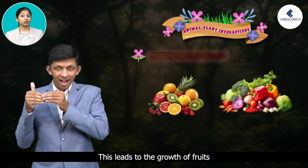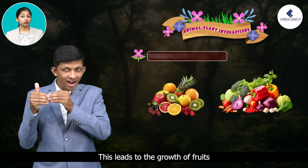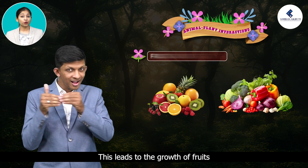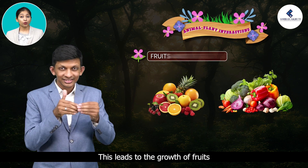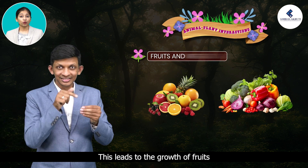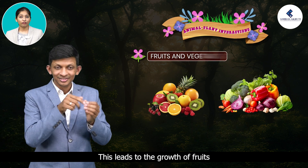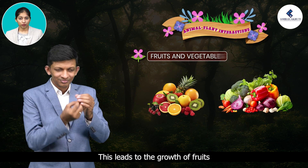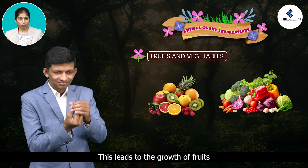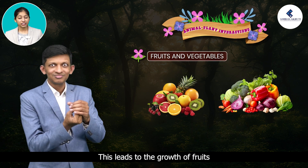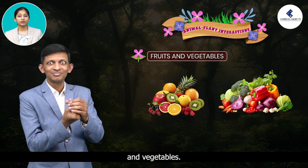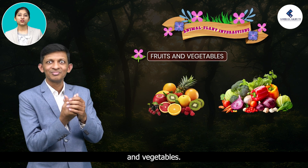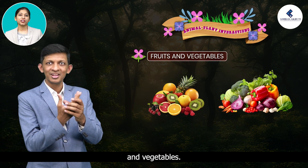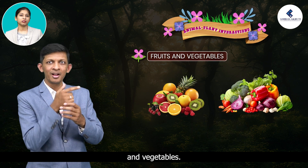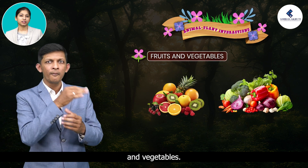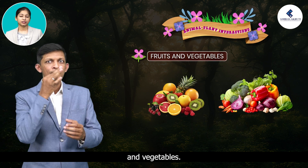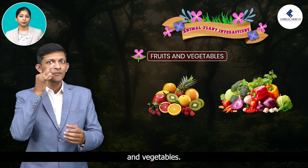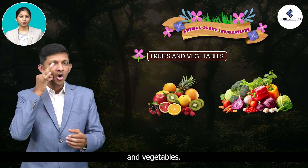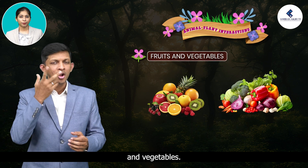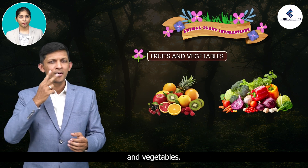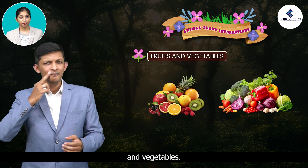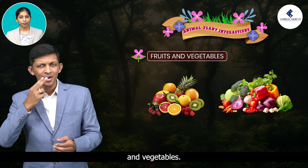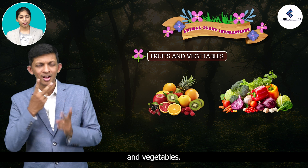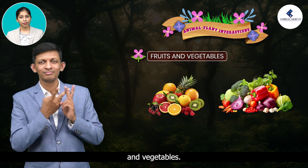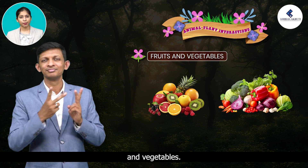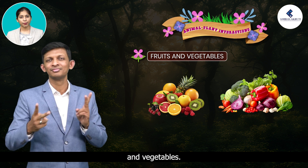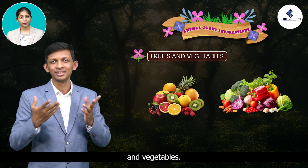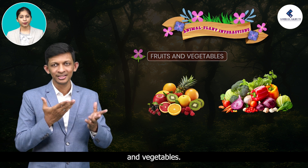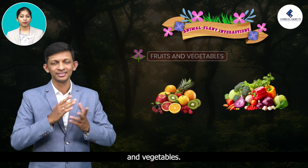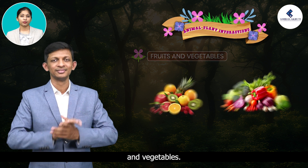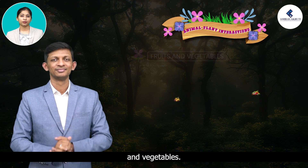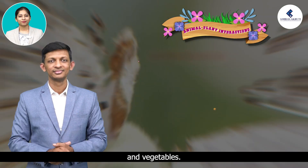This leads to the growth of fruits and vegetables.